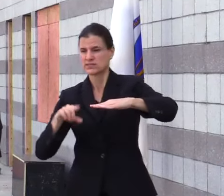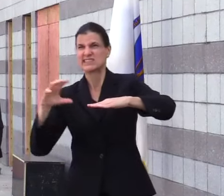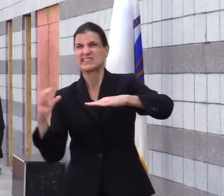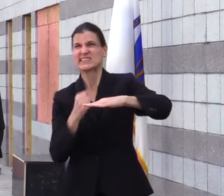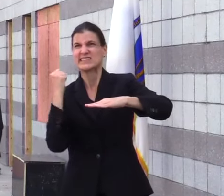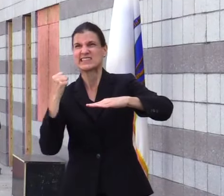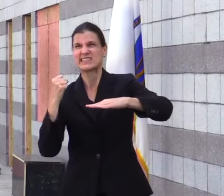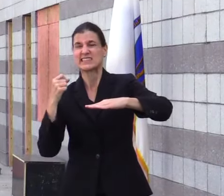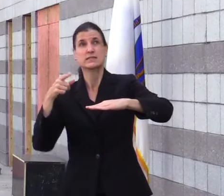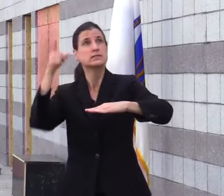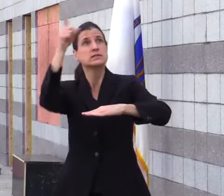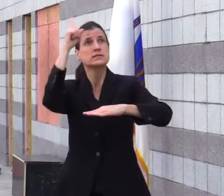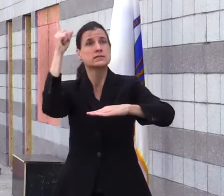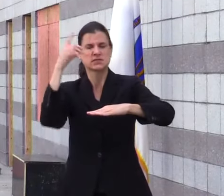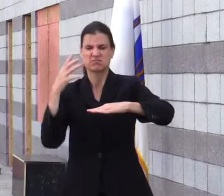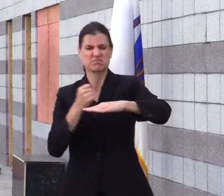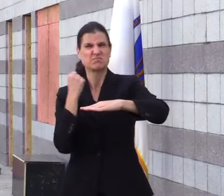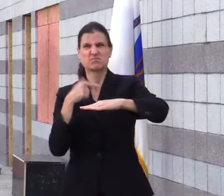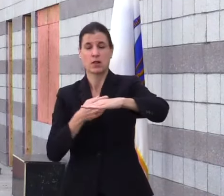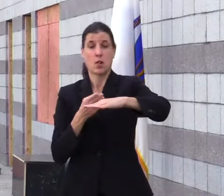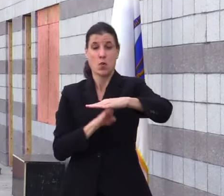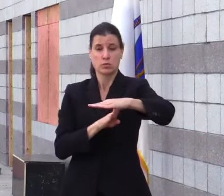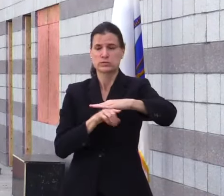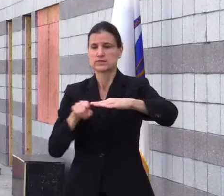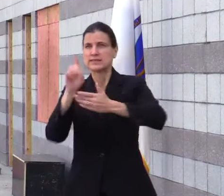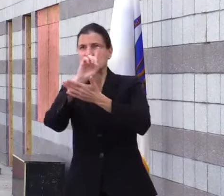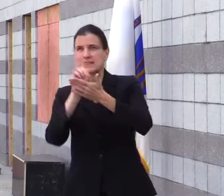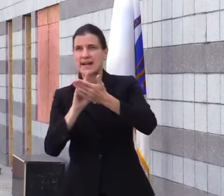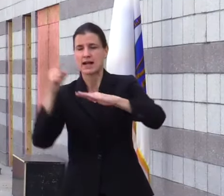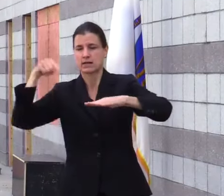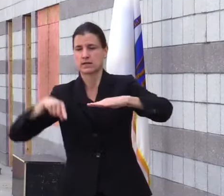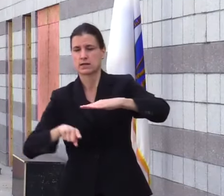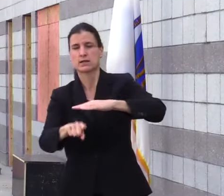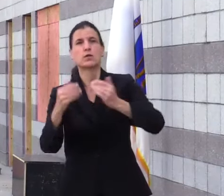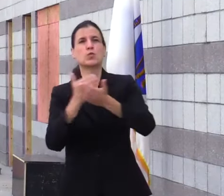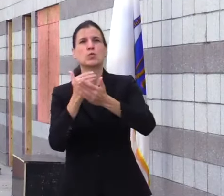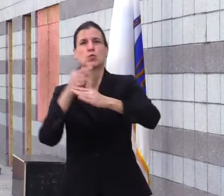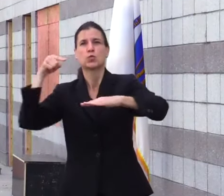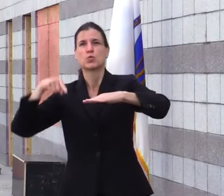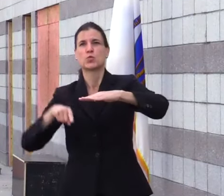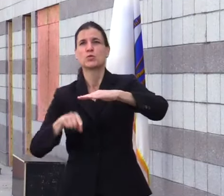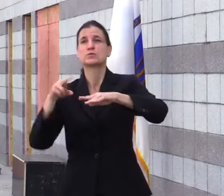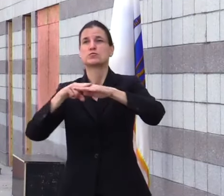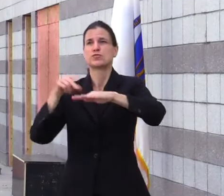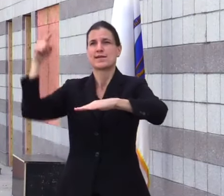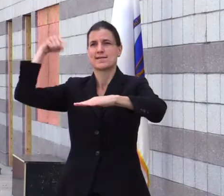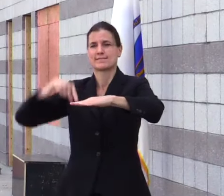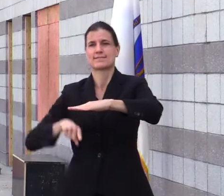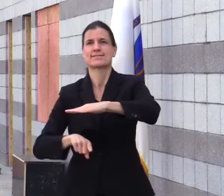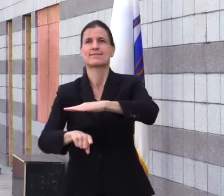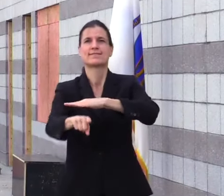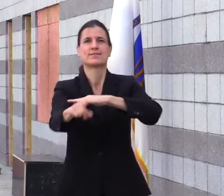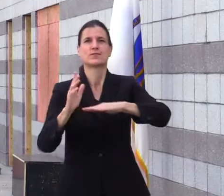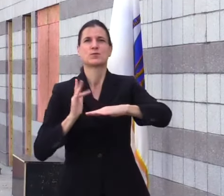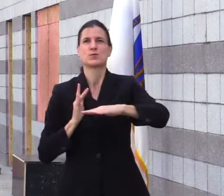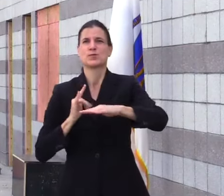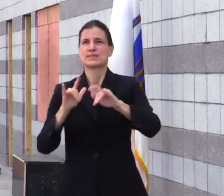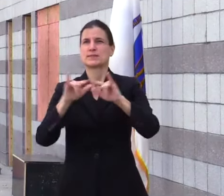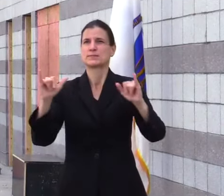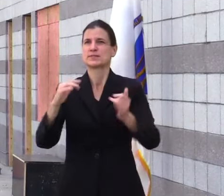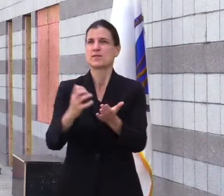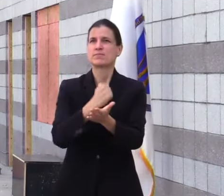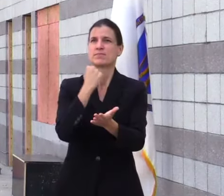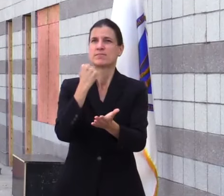it designed, bid, and in construction during the closure period for the Green Line. Again, a feat of